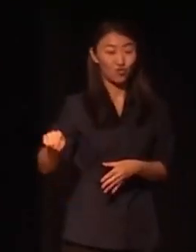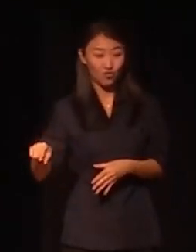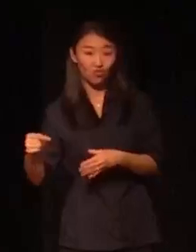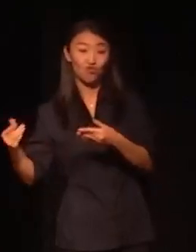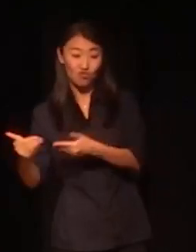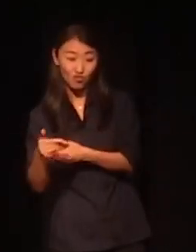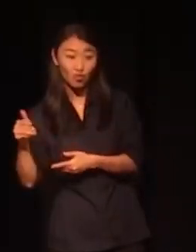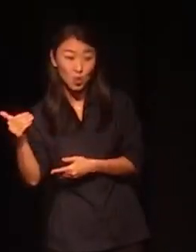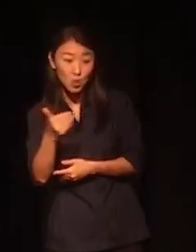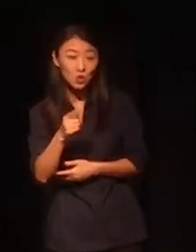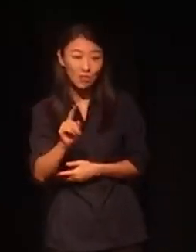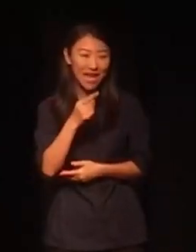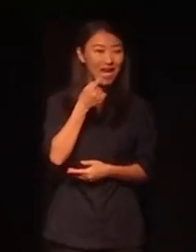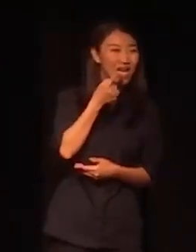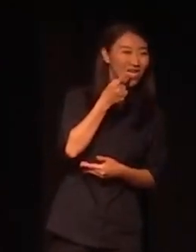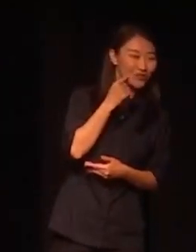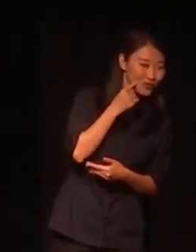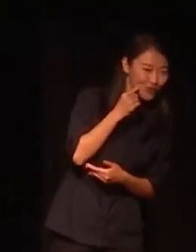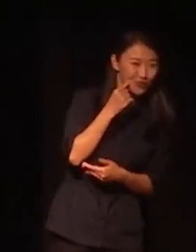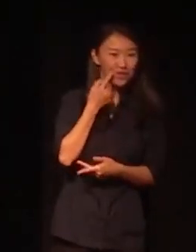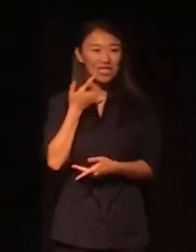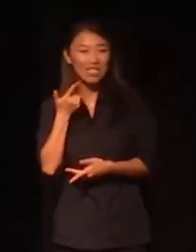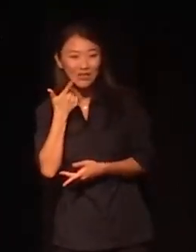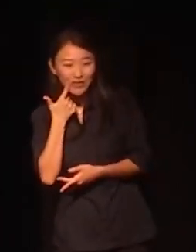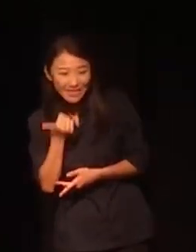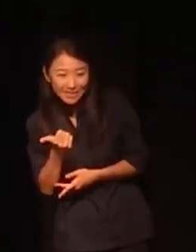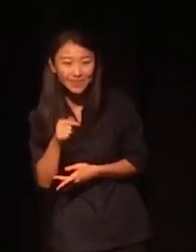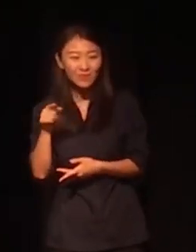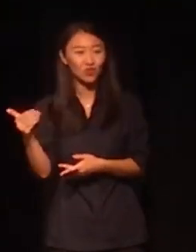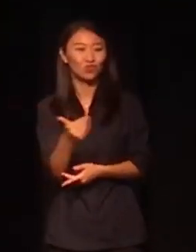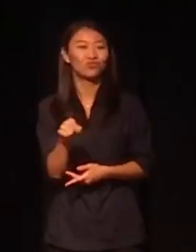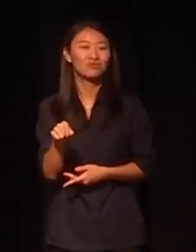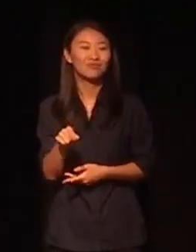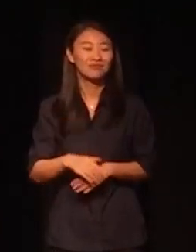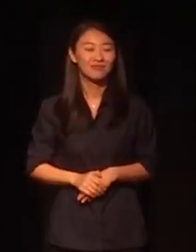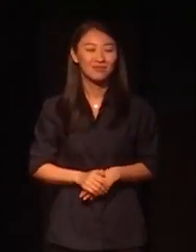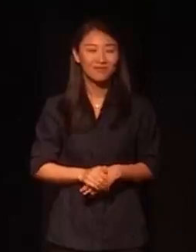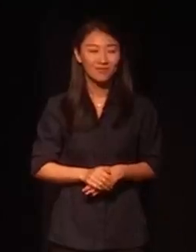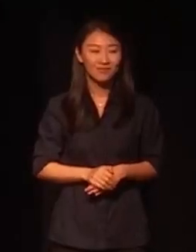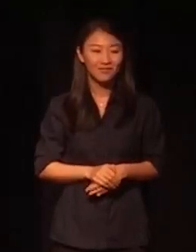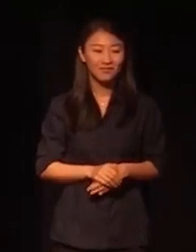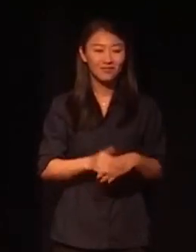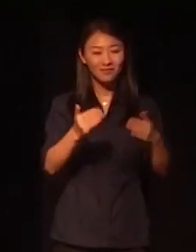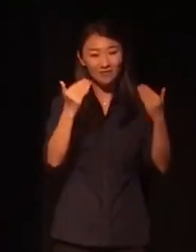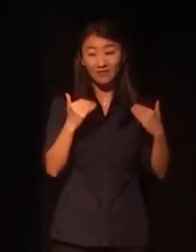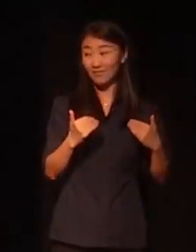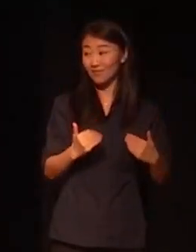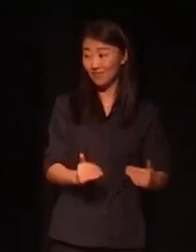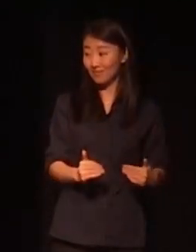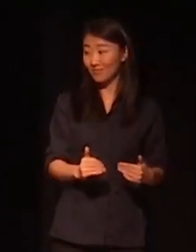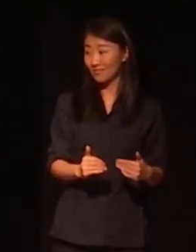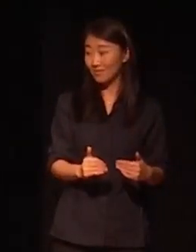way, we put the name as sweet and sour boneless fish. Then we also look at dish names from